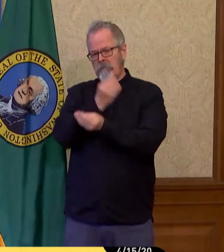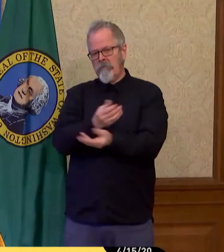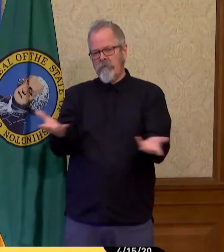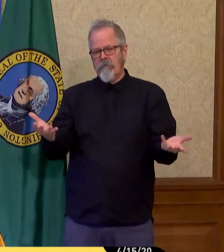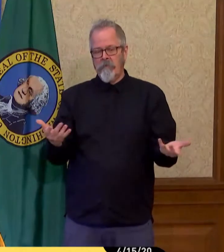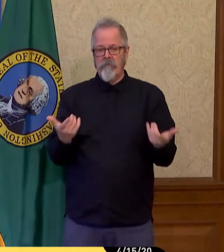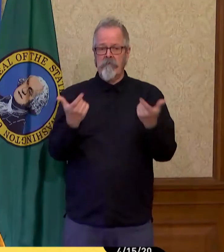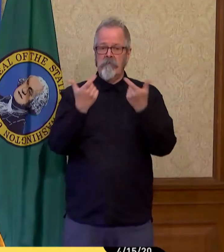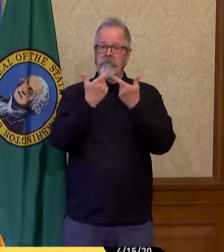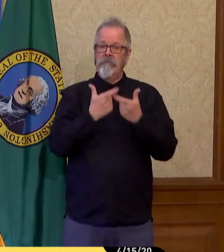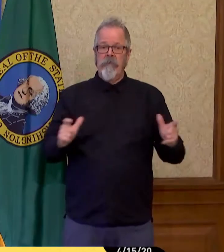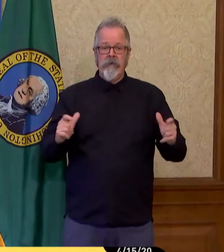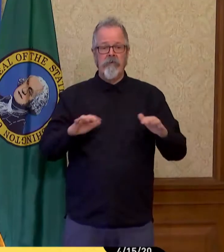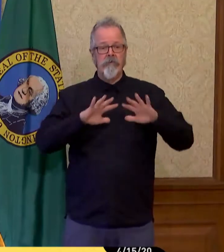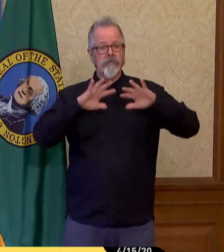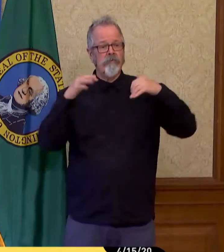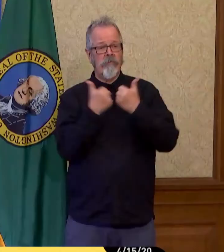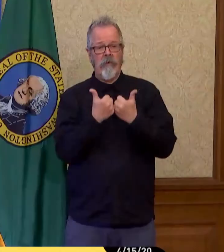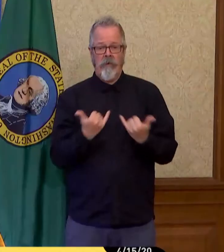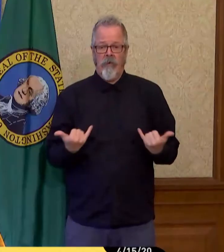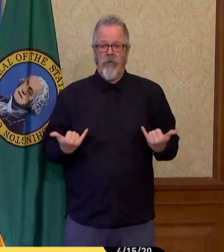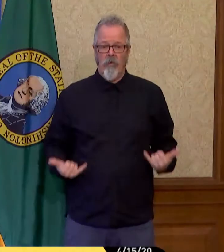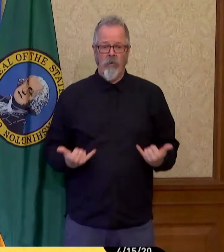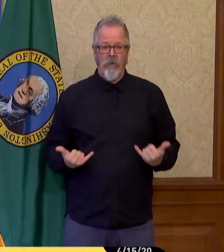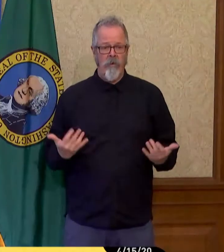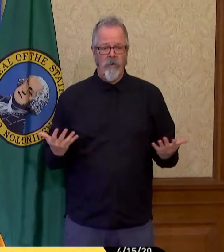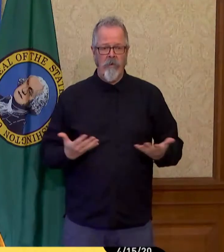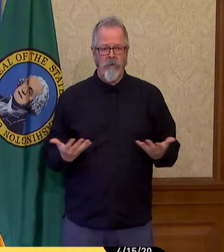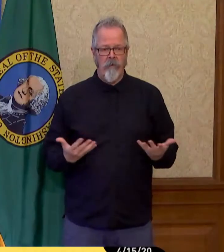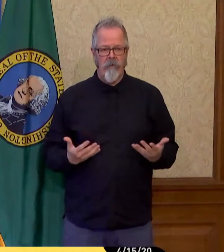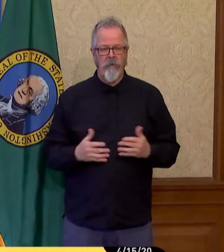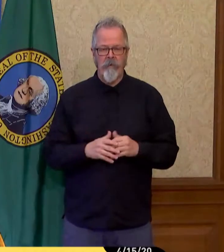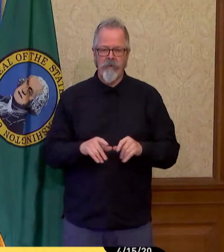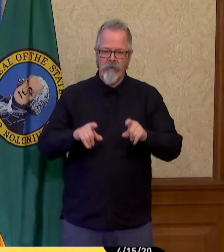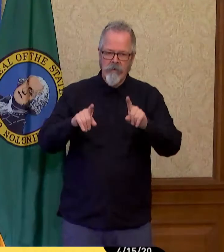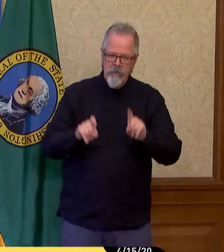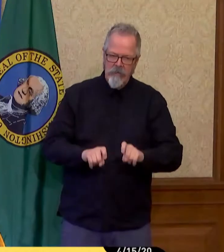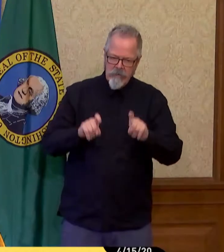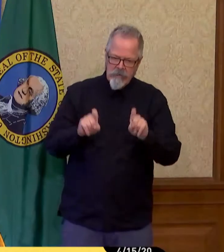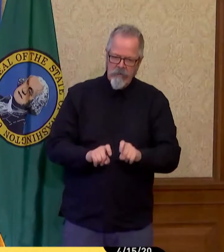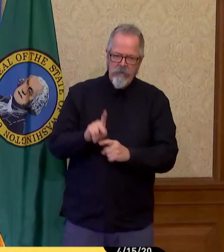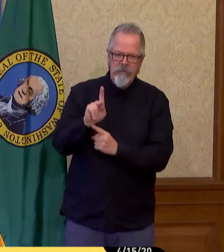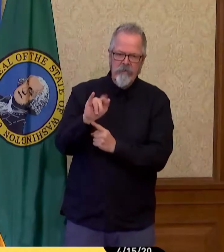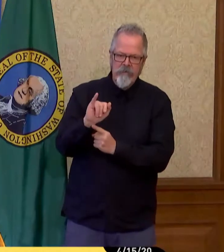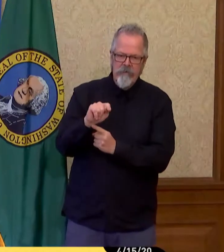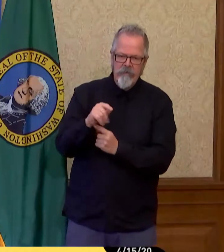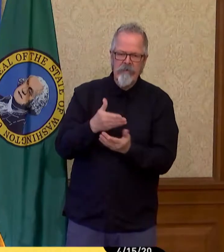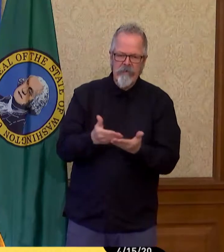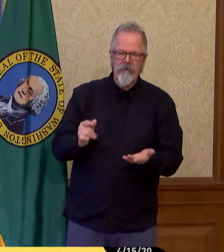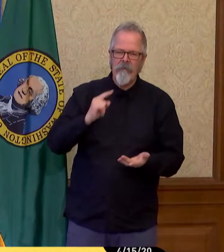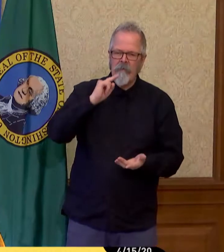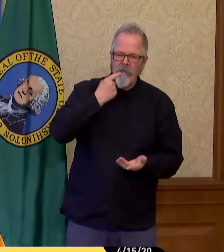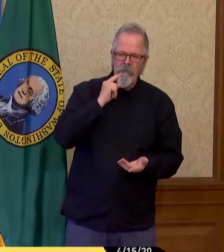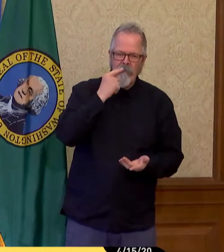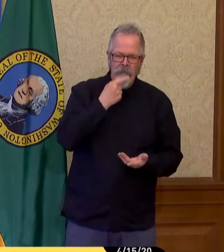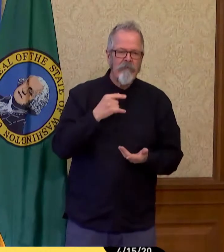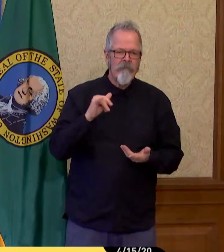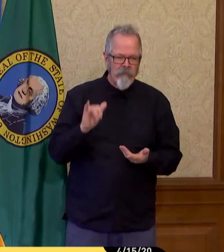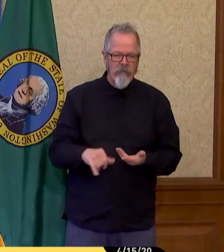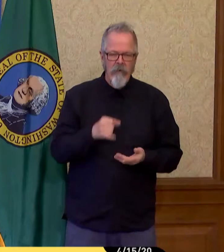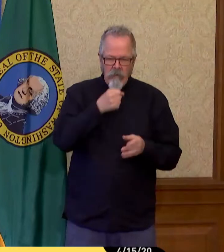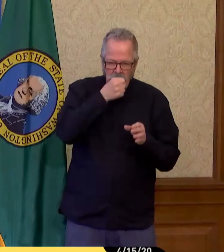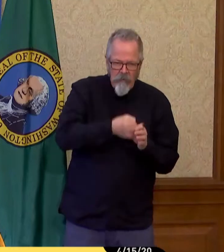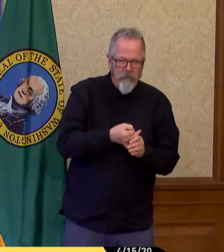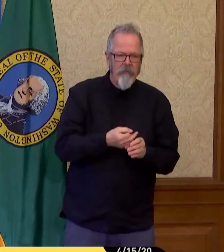we face is the testing kit supplies for the testing. And this is a huge frustration for all of